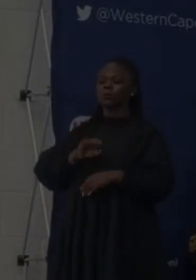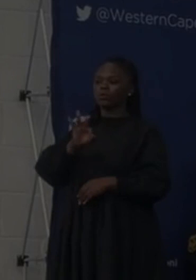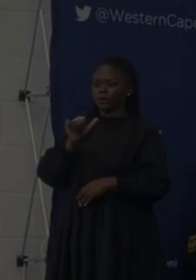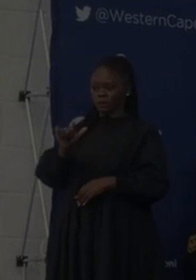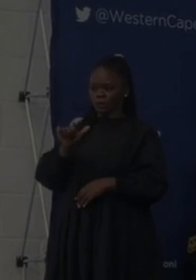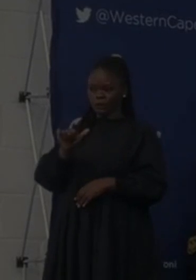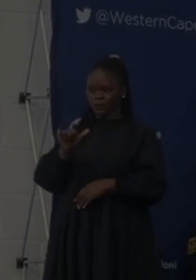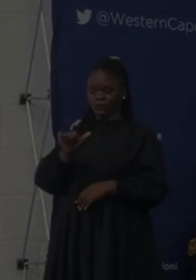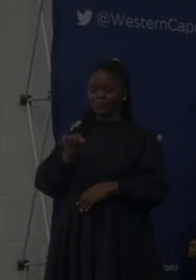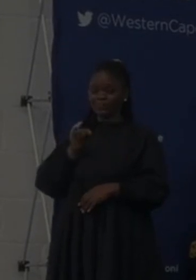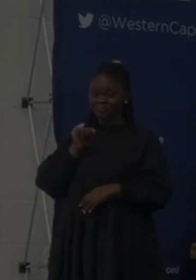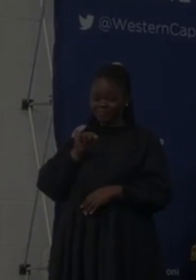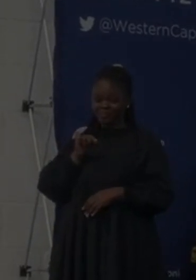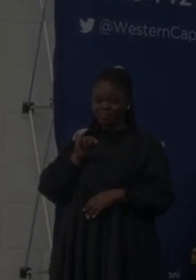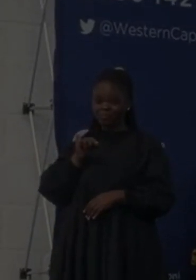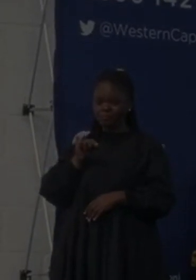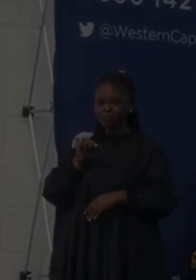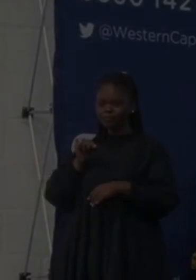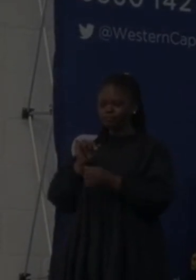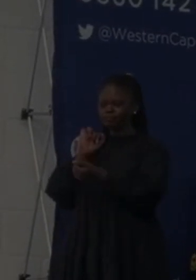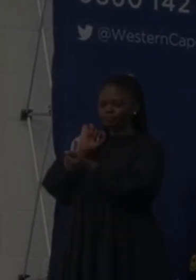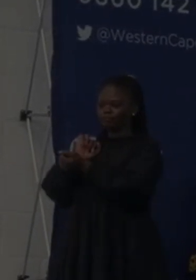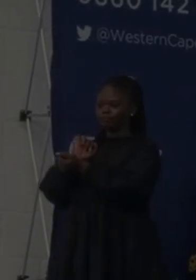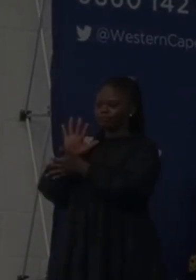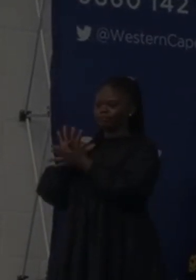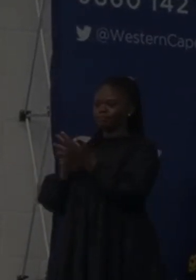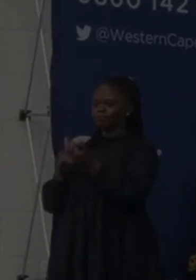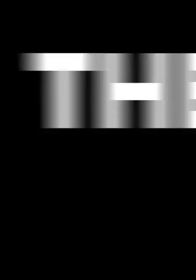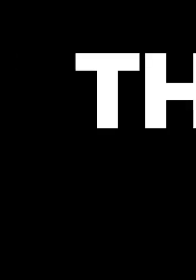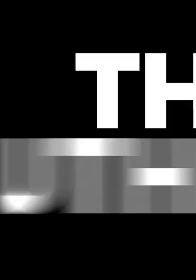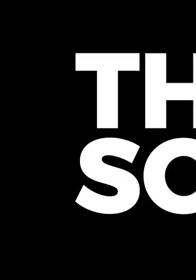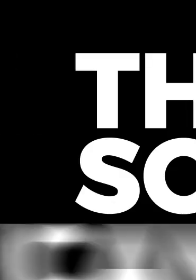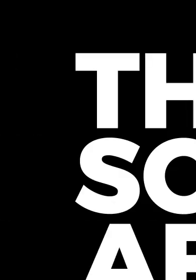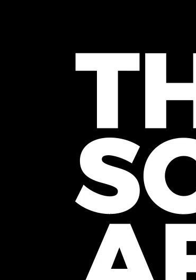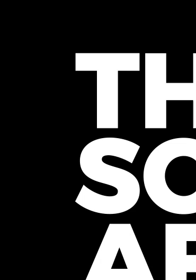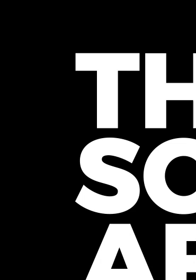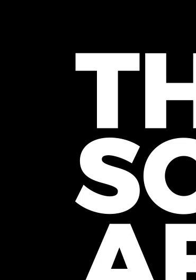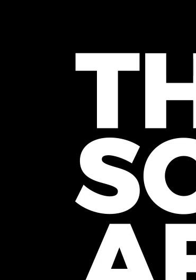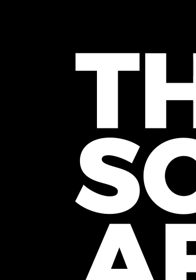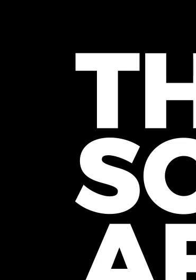updates. This is Leah for the South African.